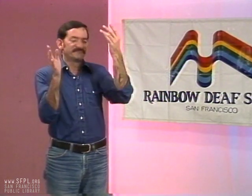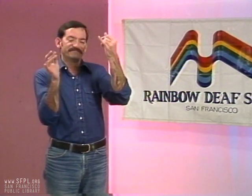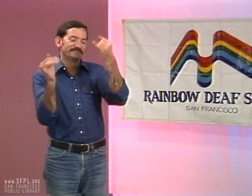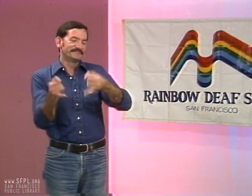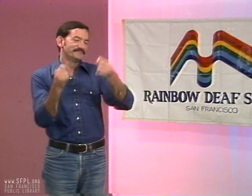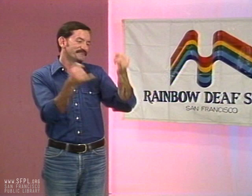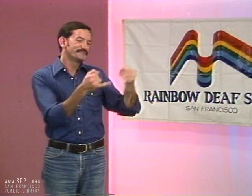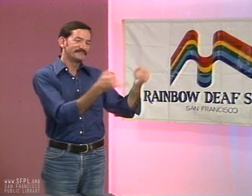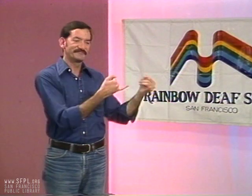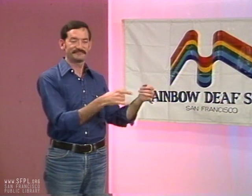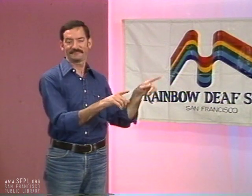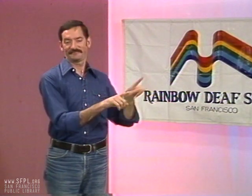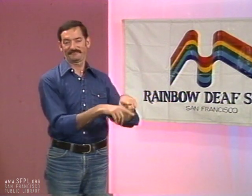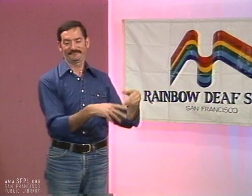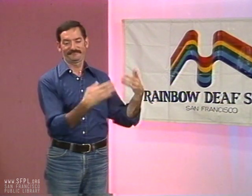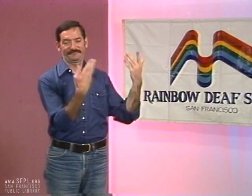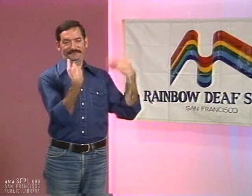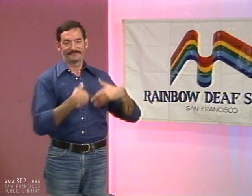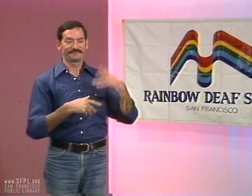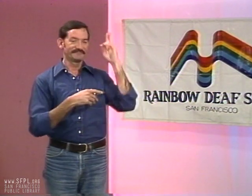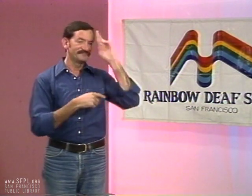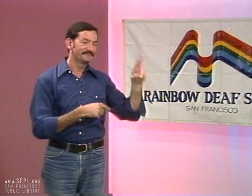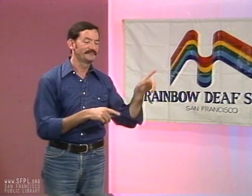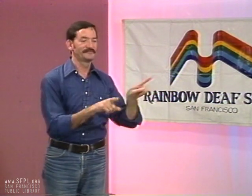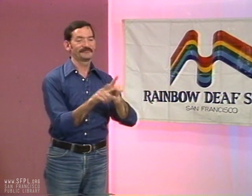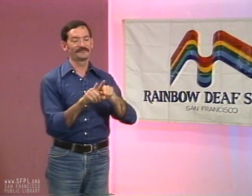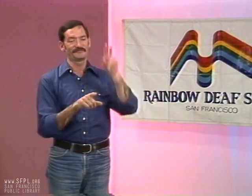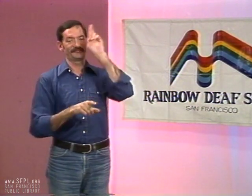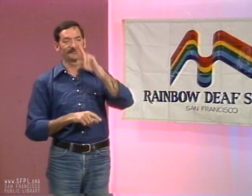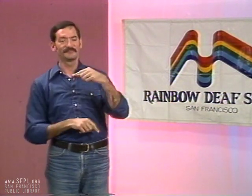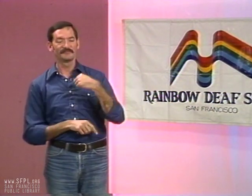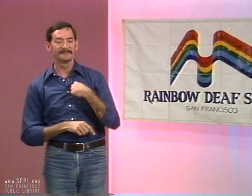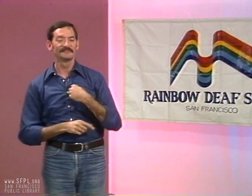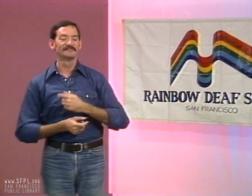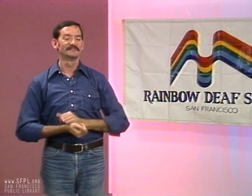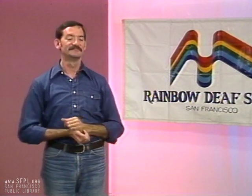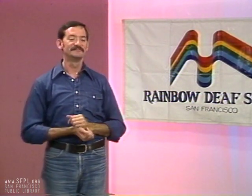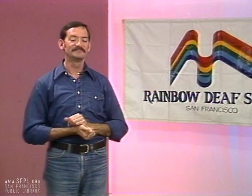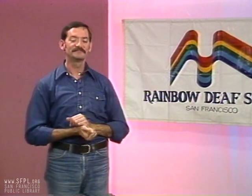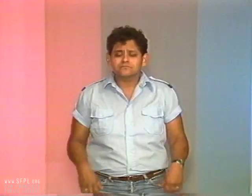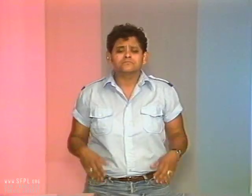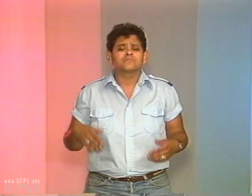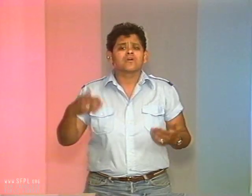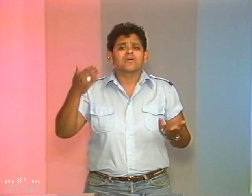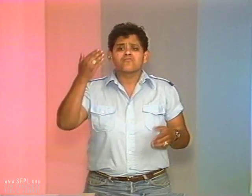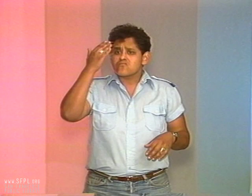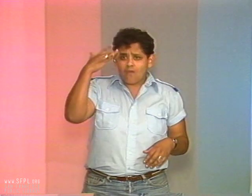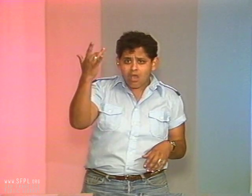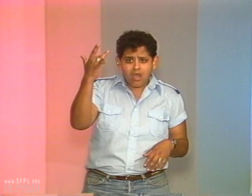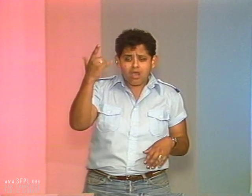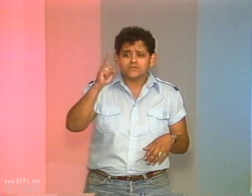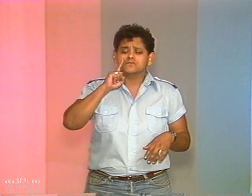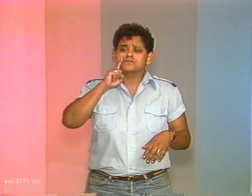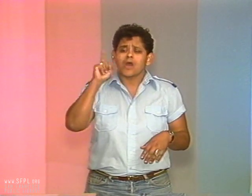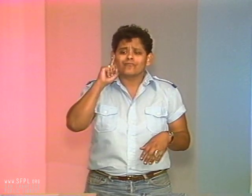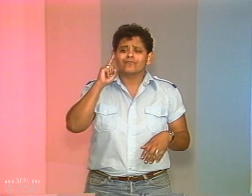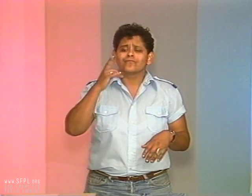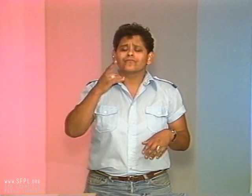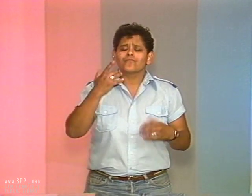I respect you for who you are, and I expect no less in return. I think that the main reason that many